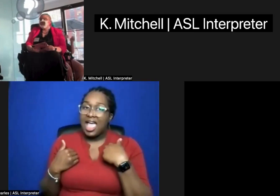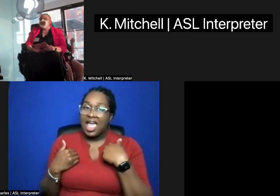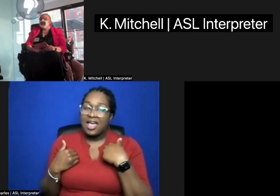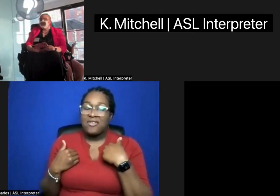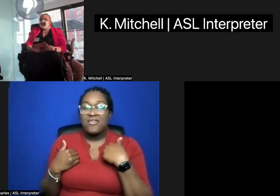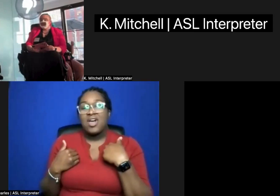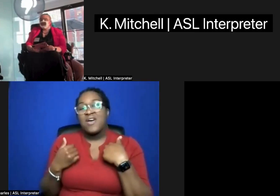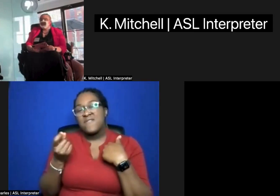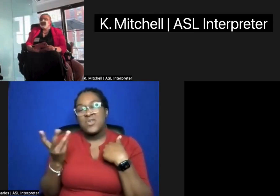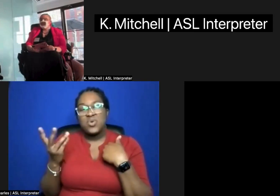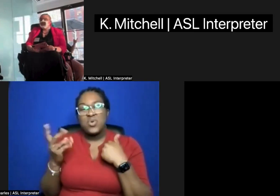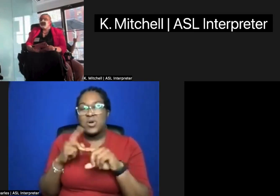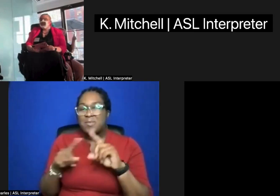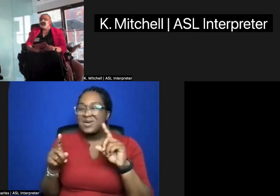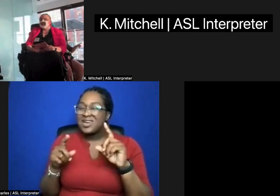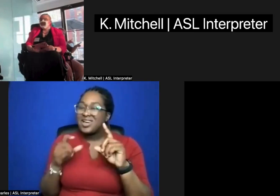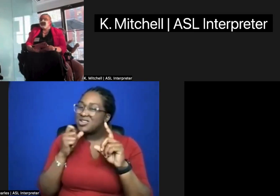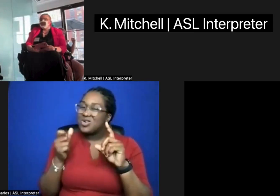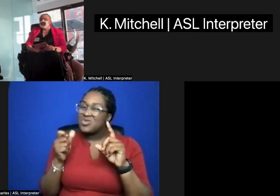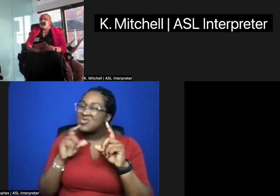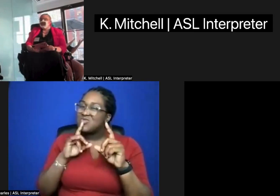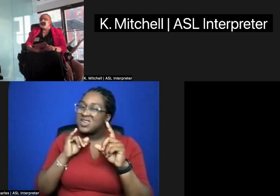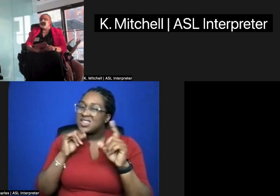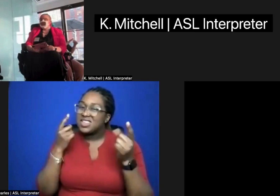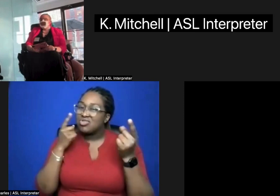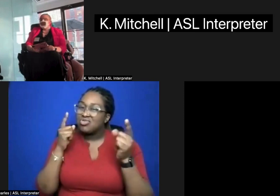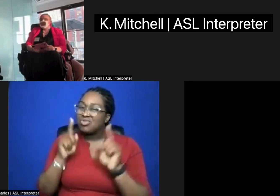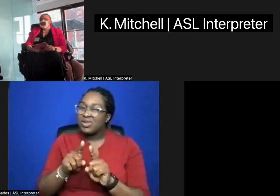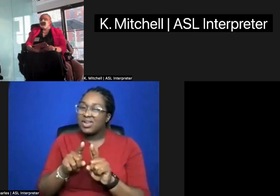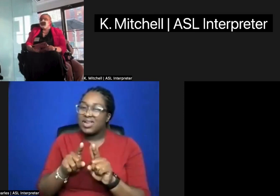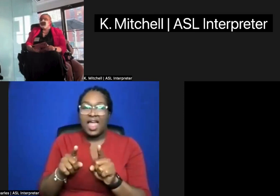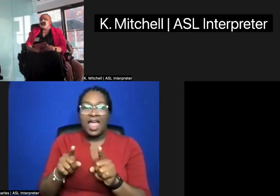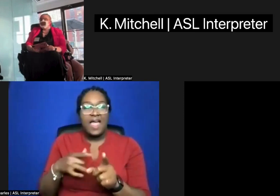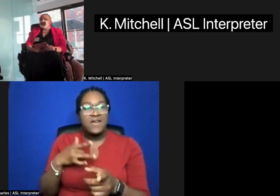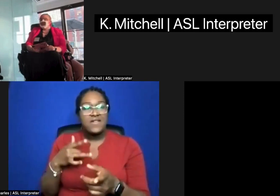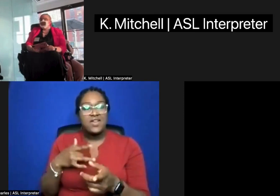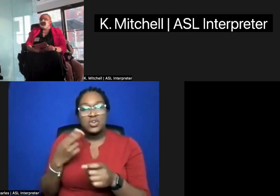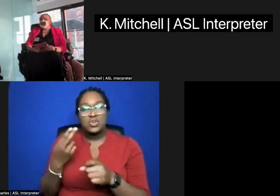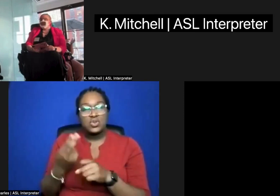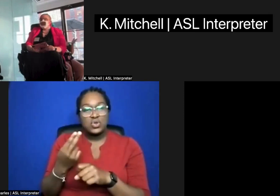Like I find that easing an